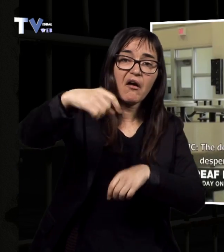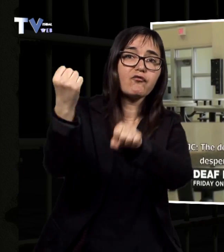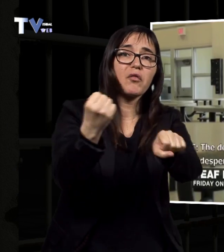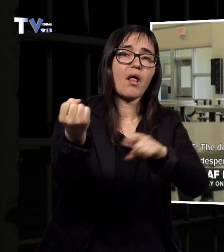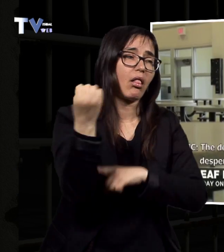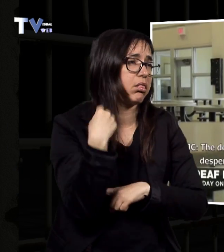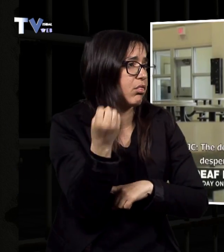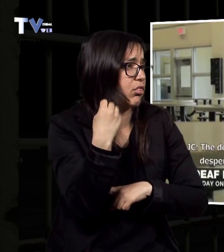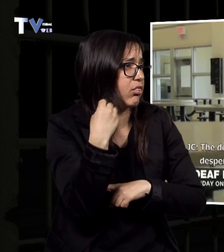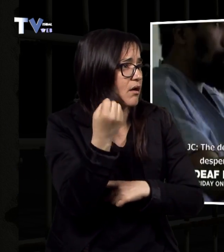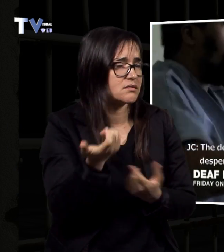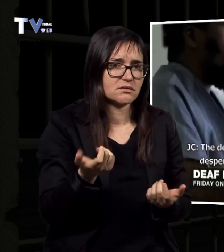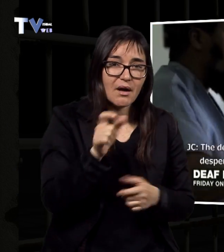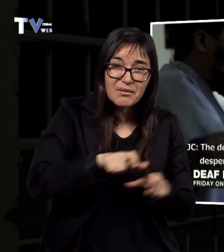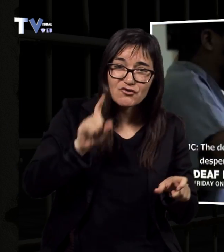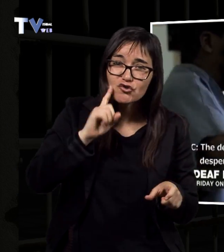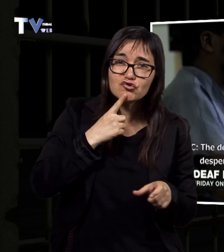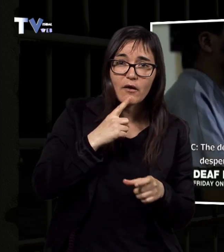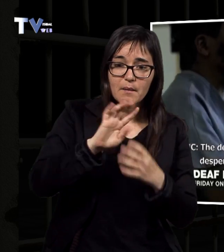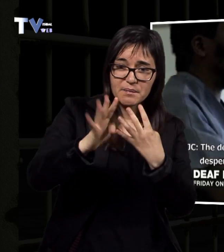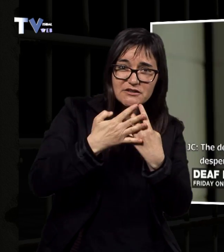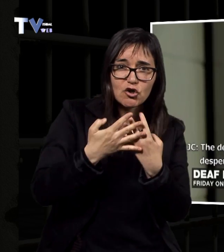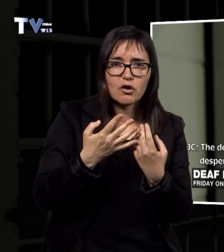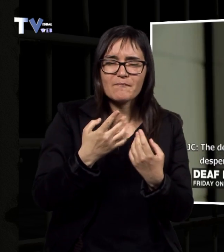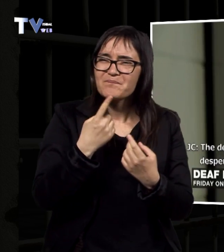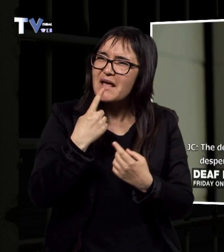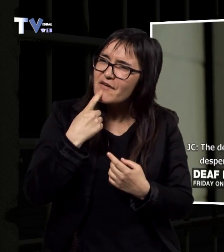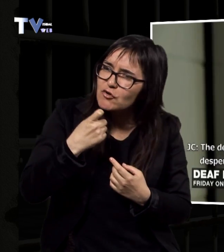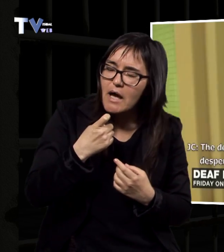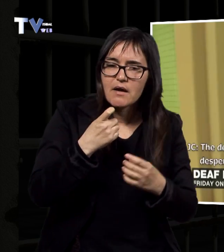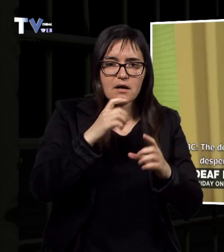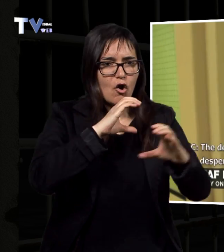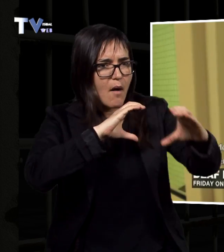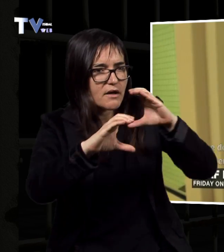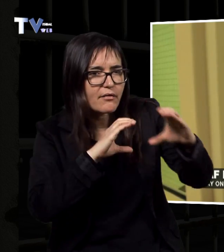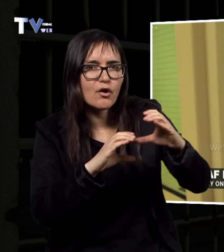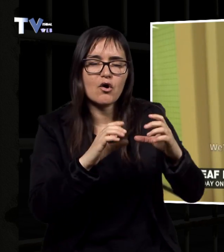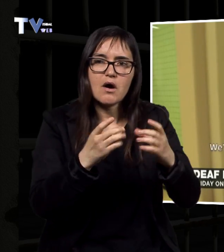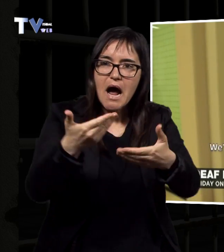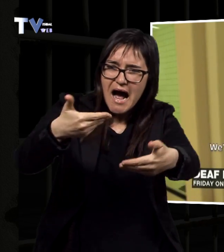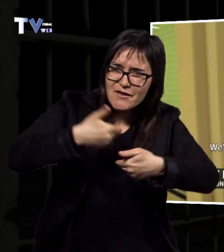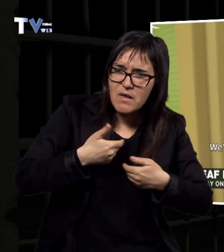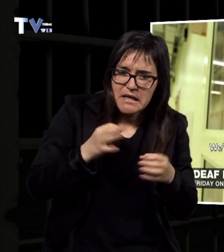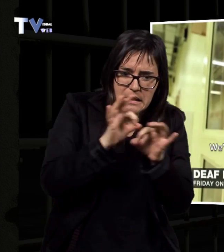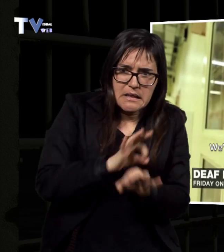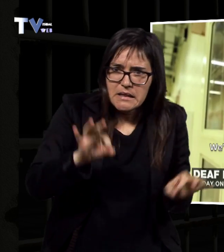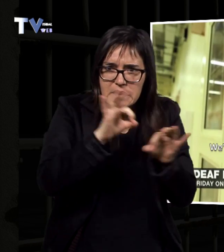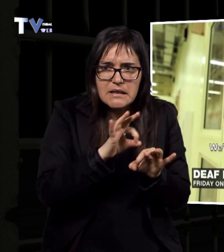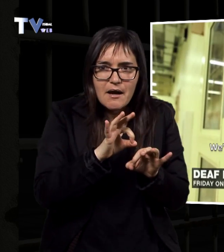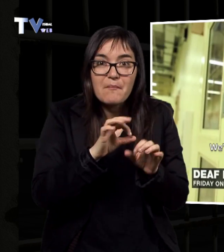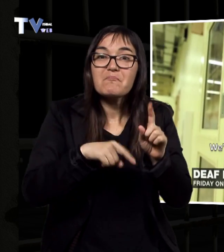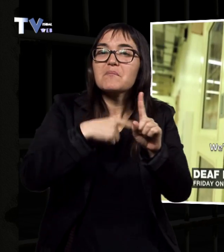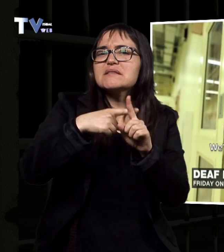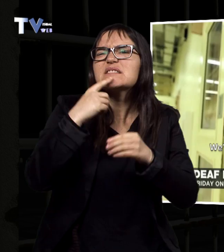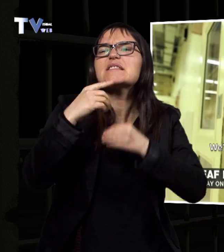The deaf in prison struggling to be heard, their desperation for help, and what is being done. We'll have more of our